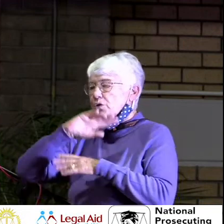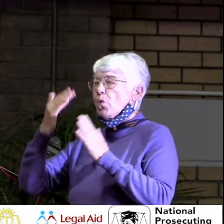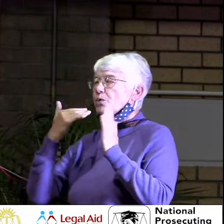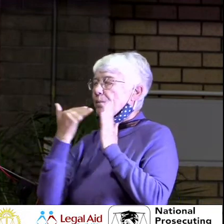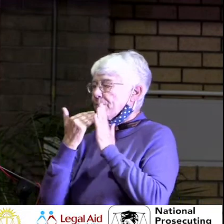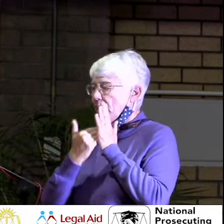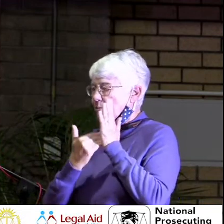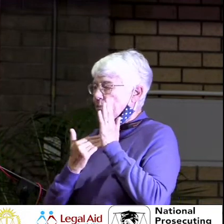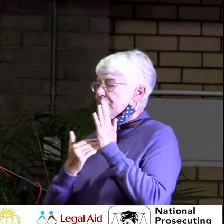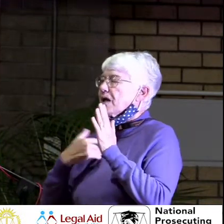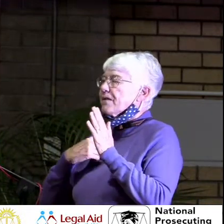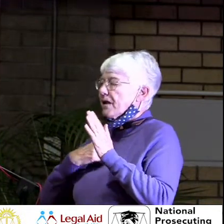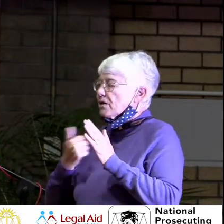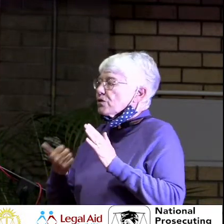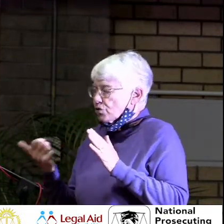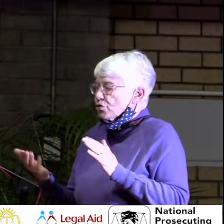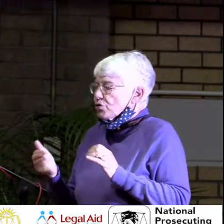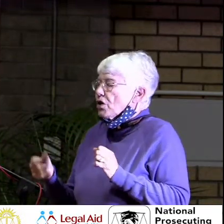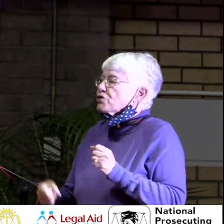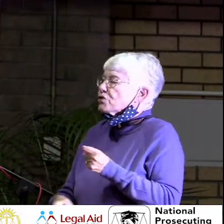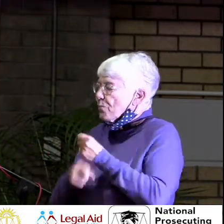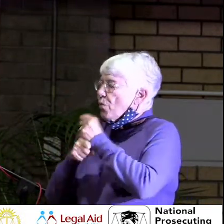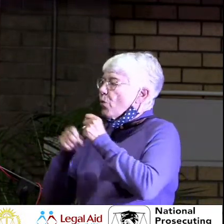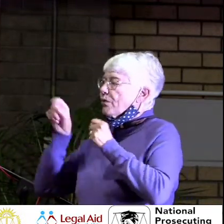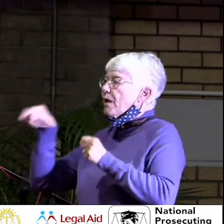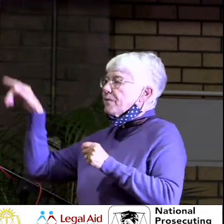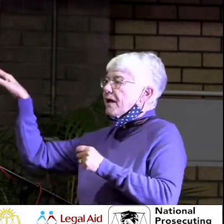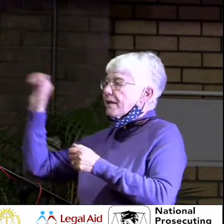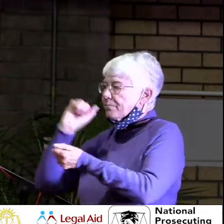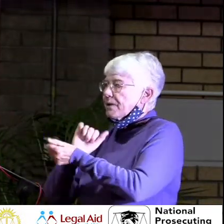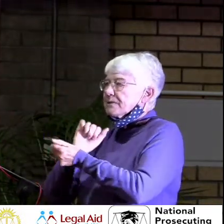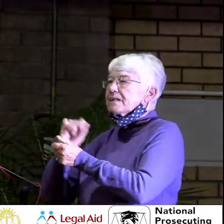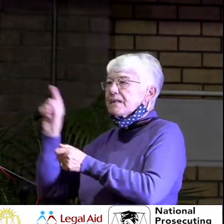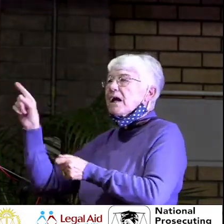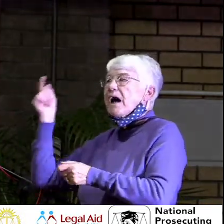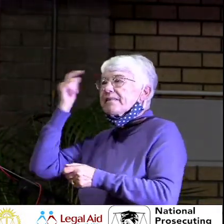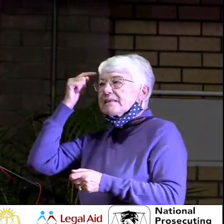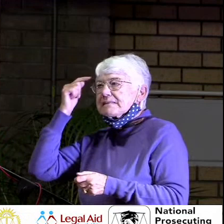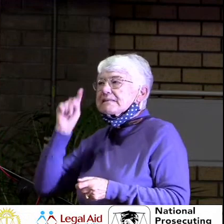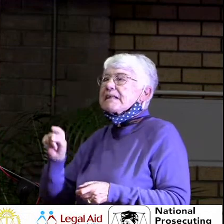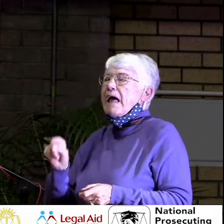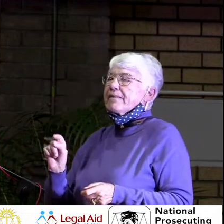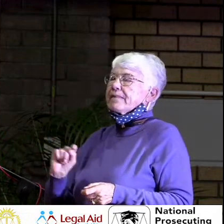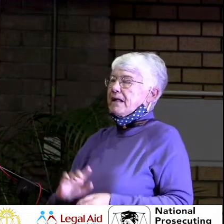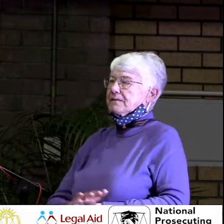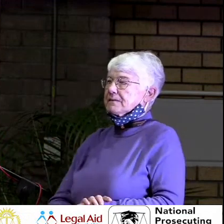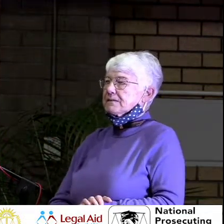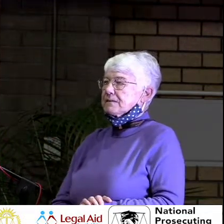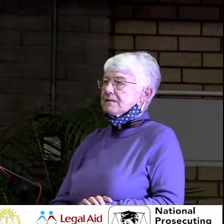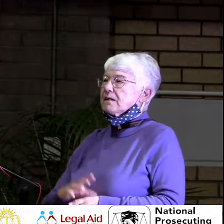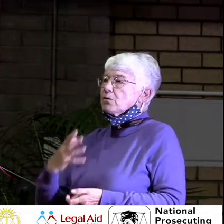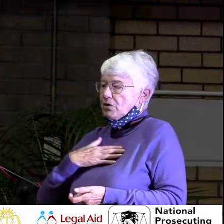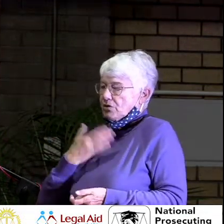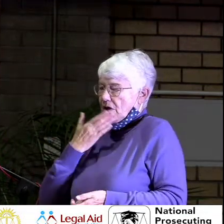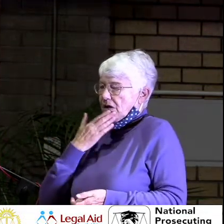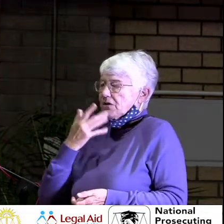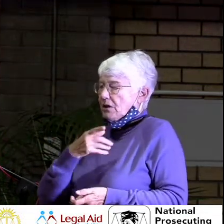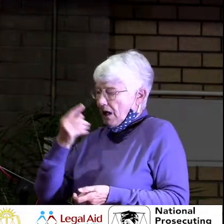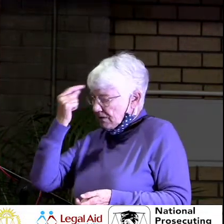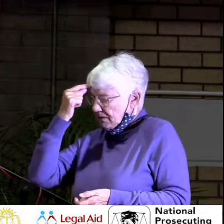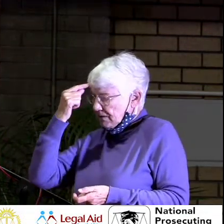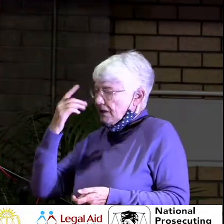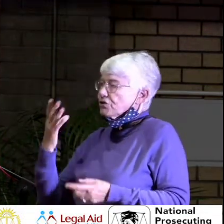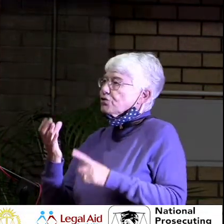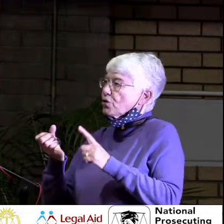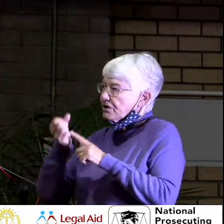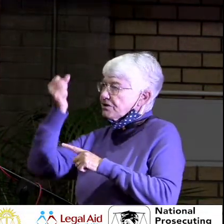that knowledge is power. If you are not knowledgeable, there is nothing that you can achieve. I'm running